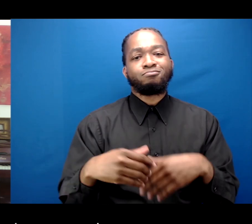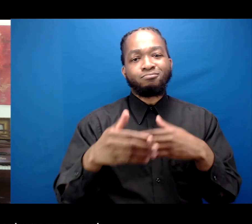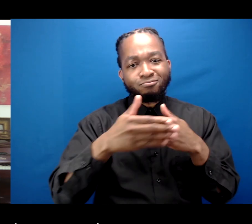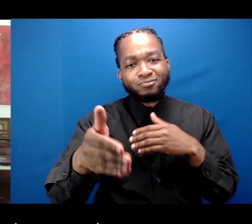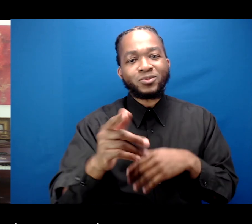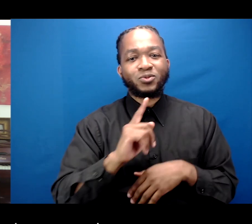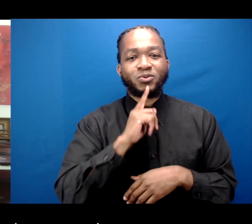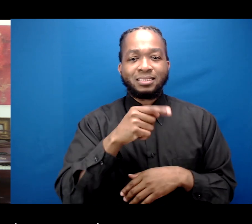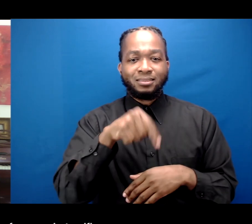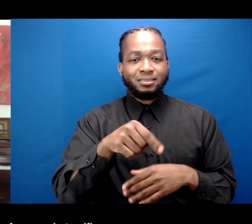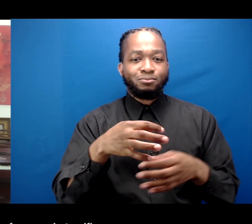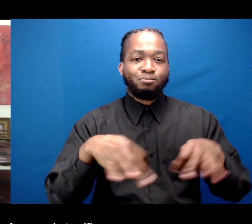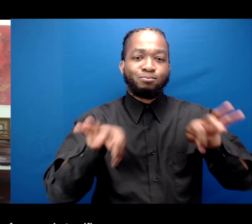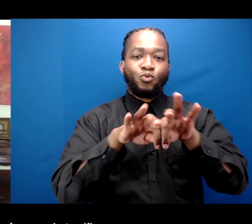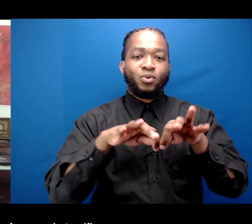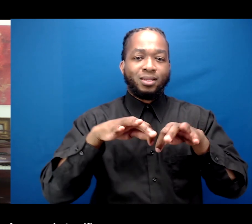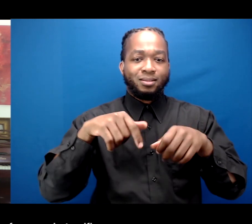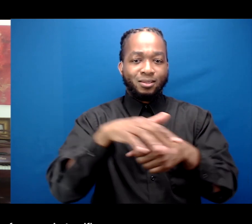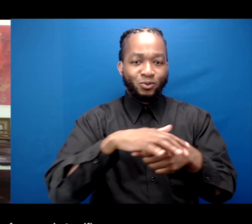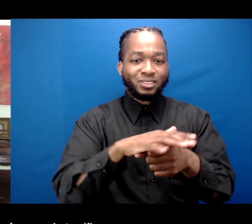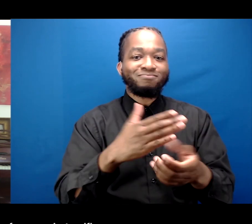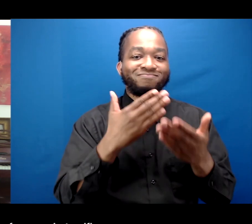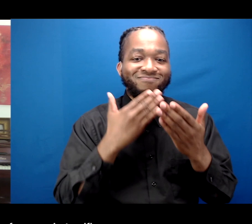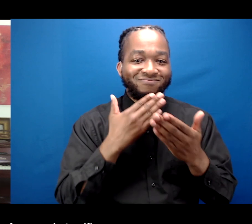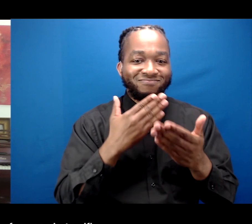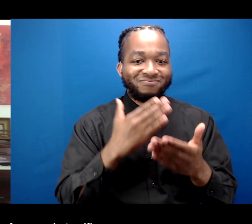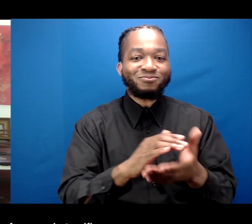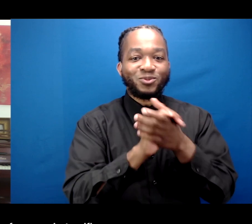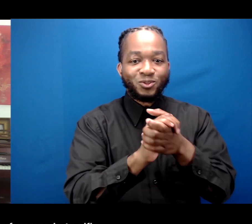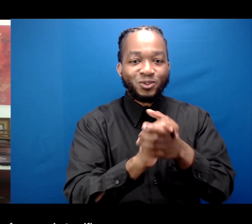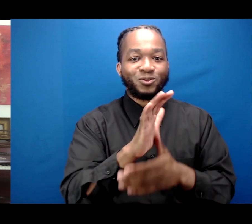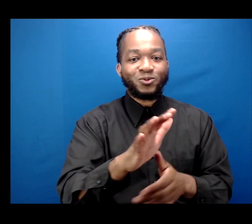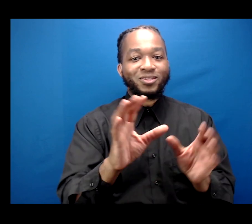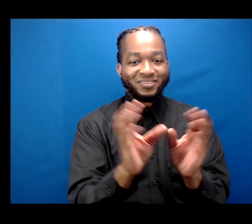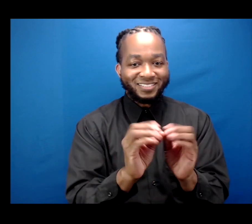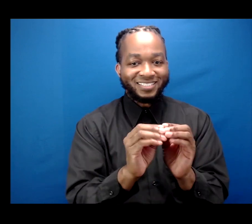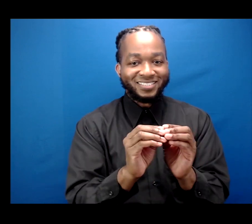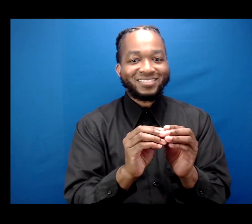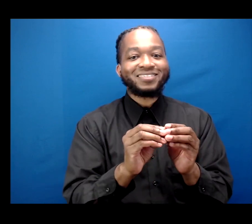congratulations on your conference, and I hope the rest of the conference is terrific. Thank you.